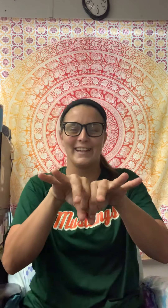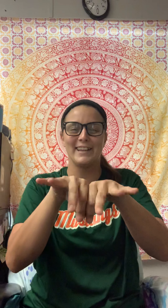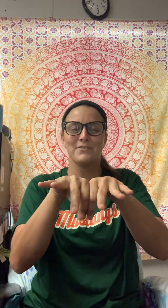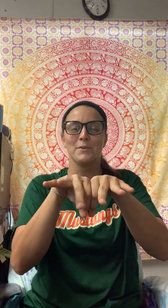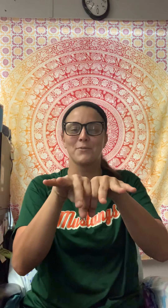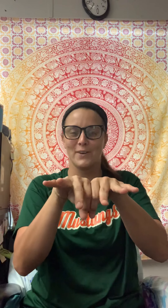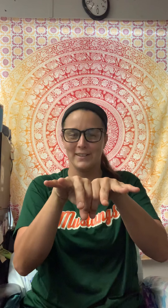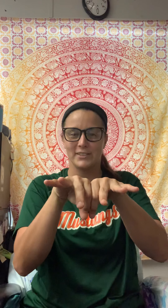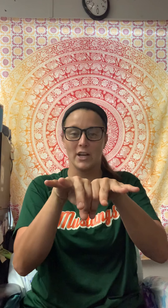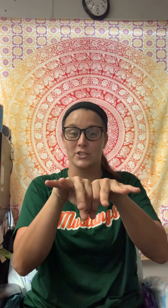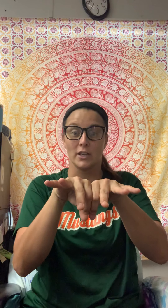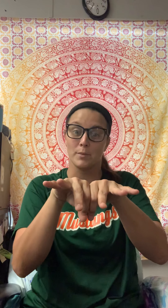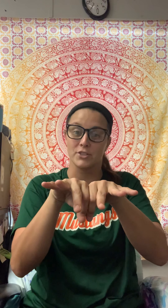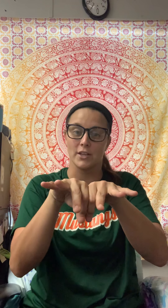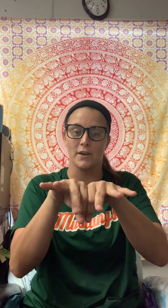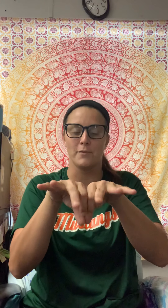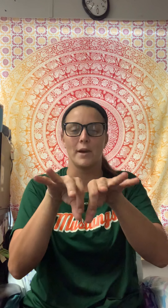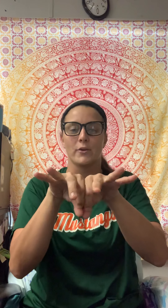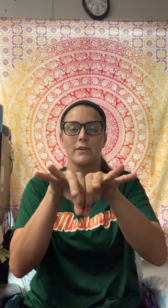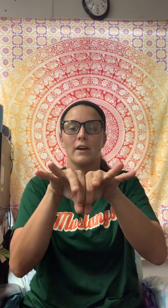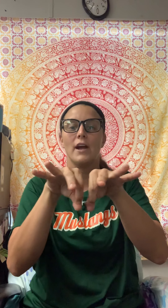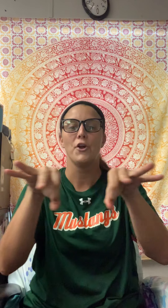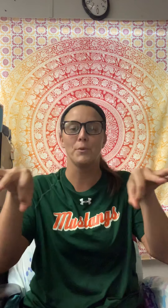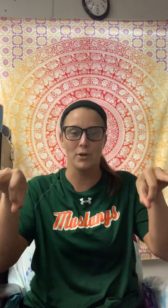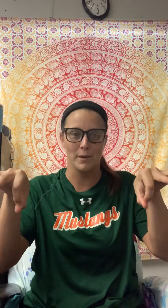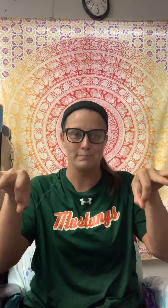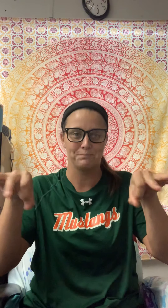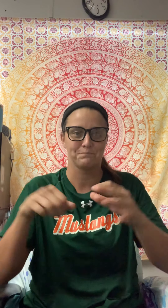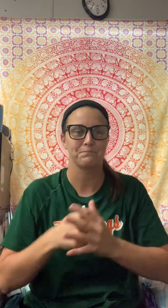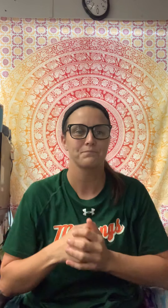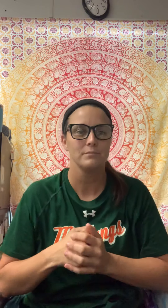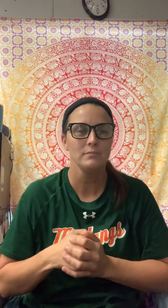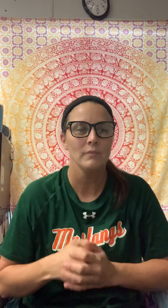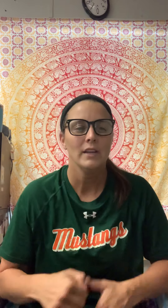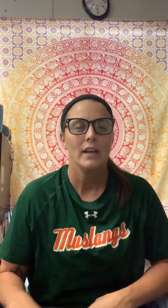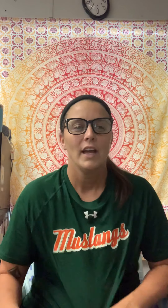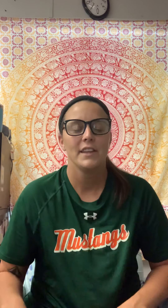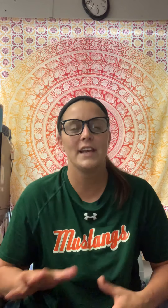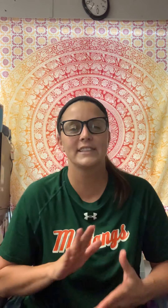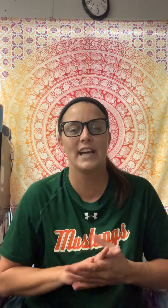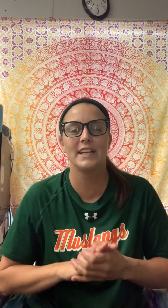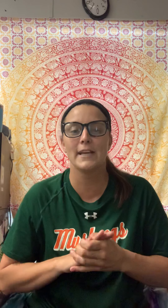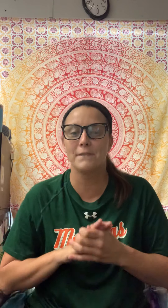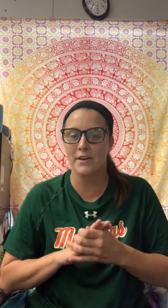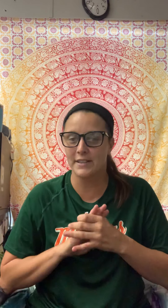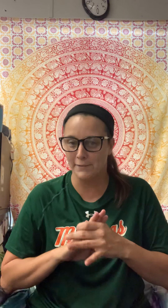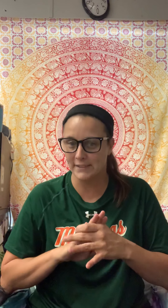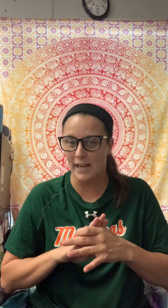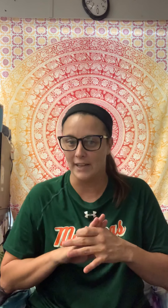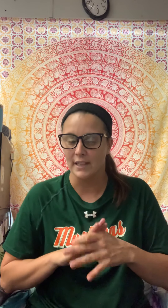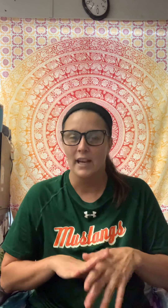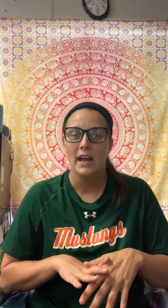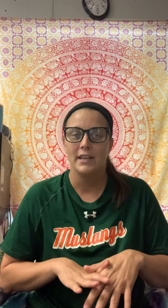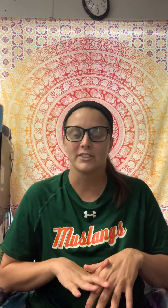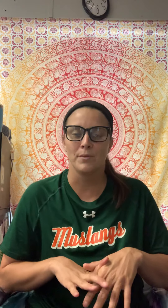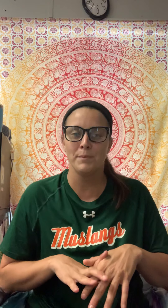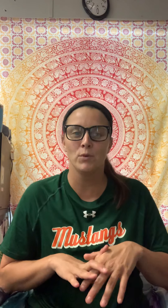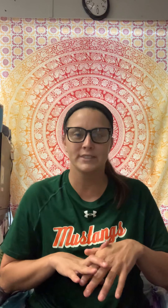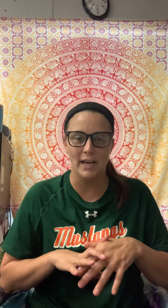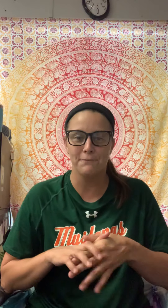Again from the front, sorry, I just knocked a bunch of stuff off the microwave. Diploma. The next sign is a very deaf sign. Now some people will sign